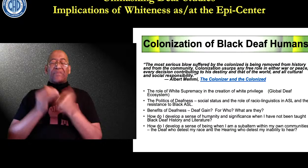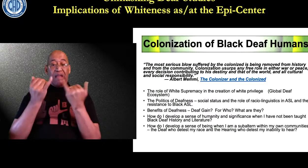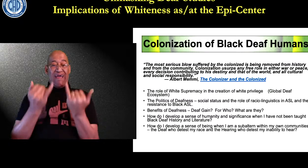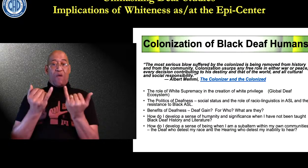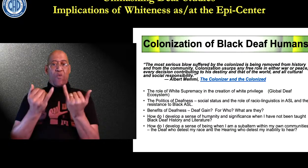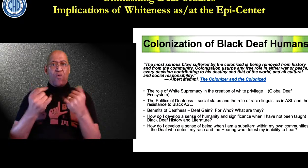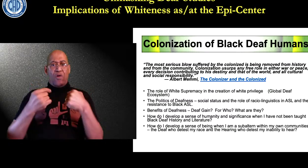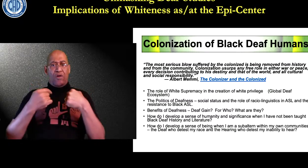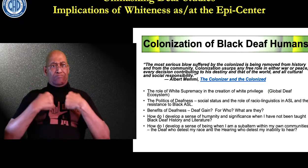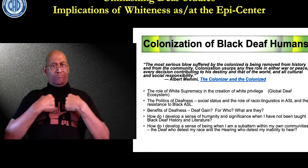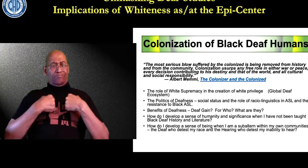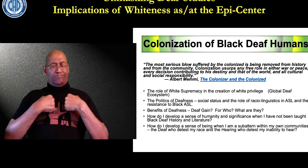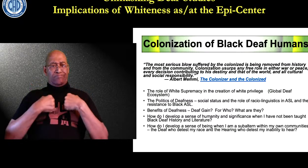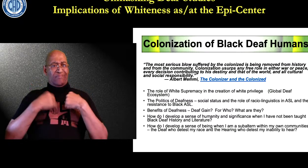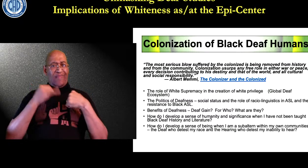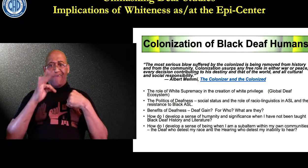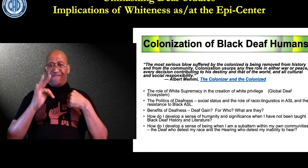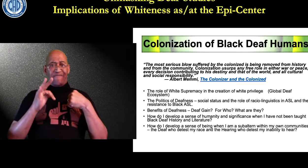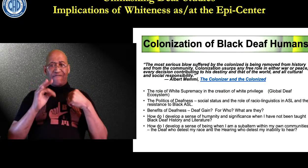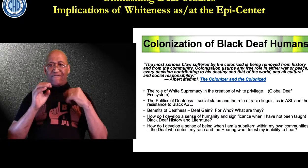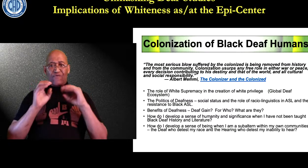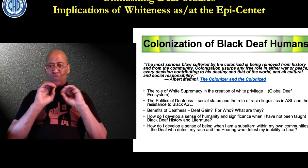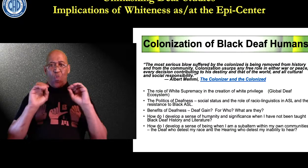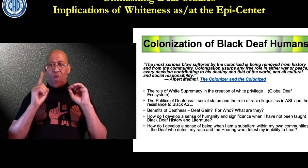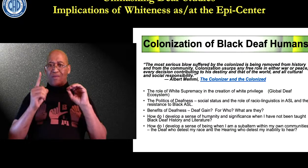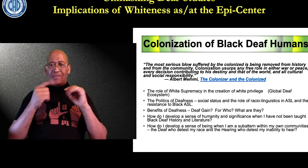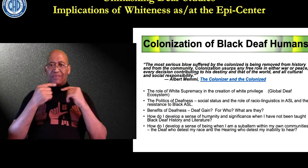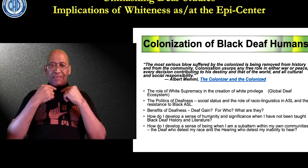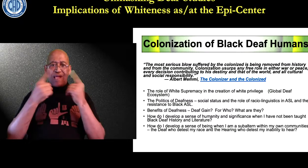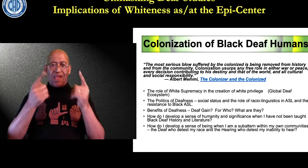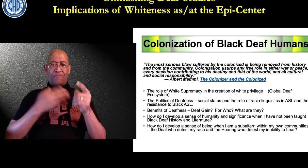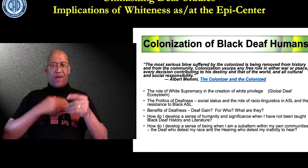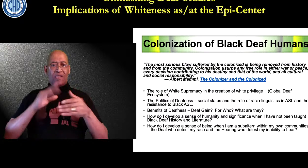pretty sure that most of you have never heard this.